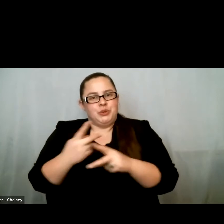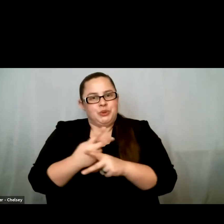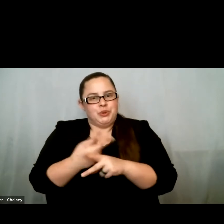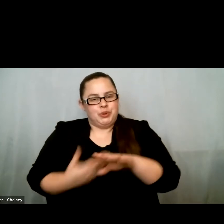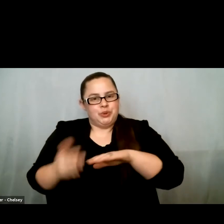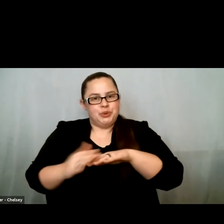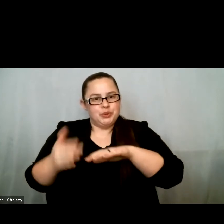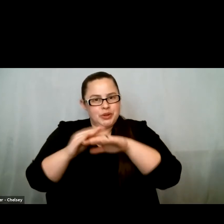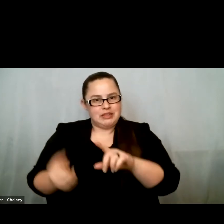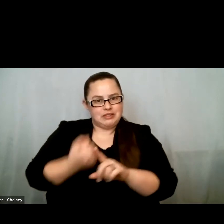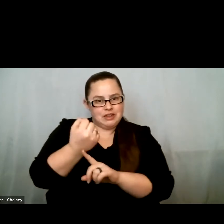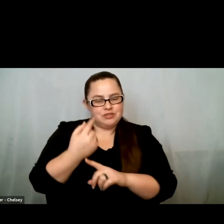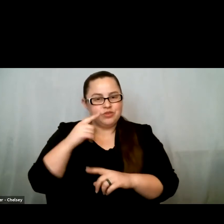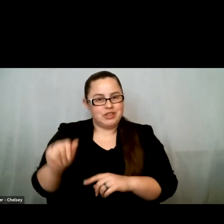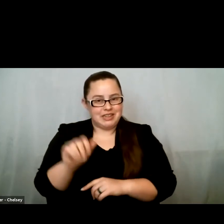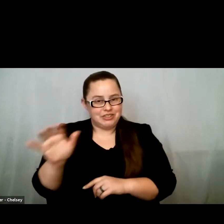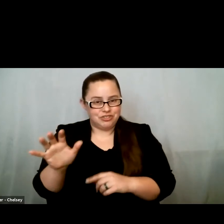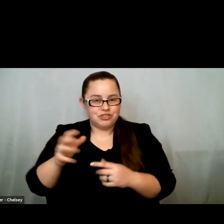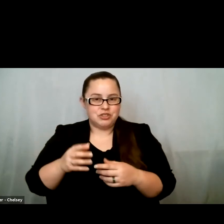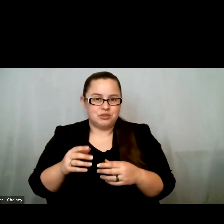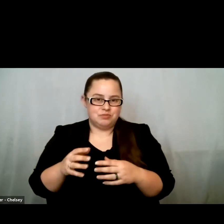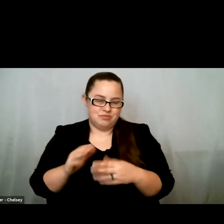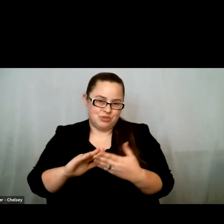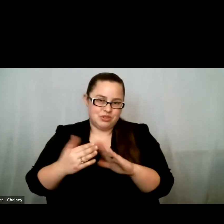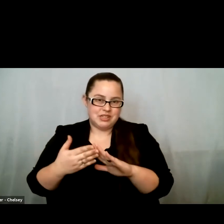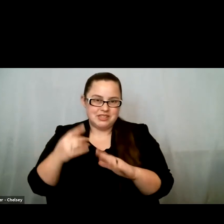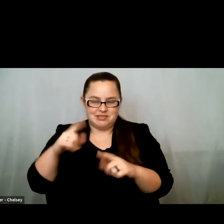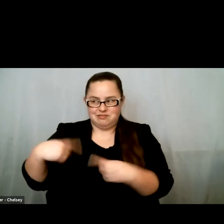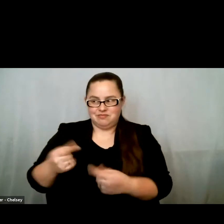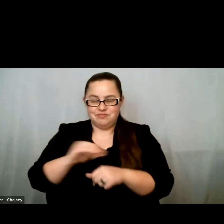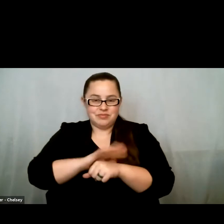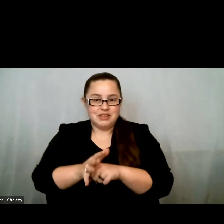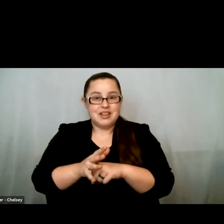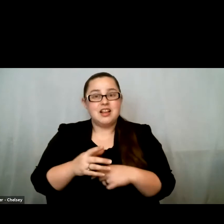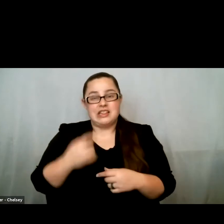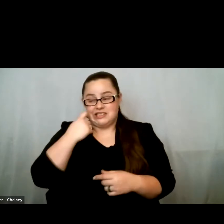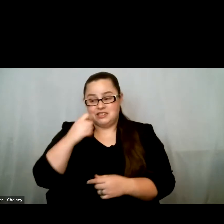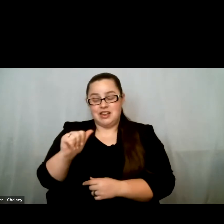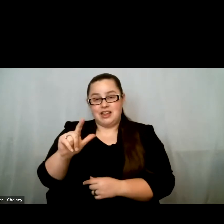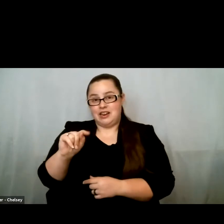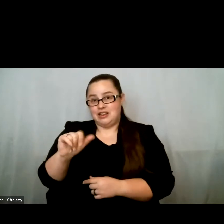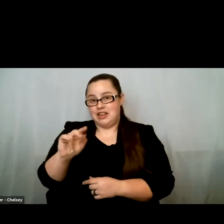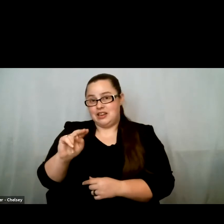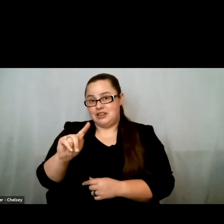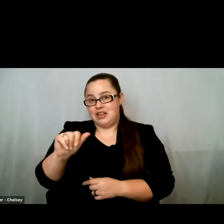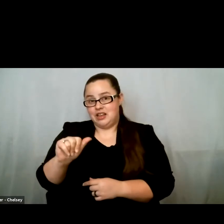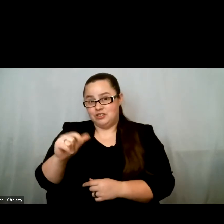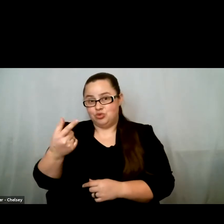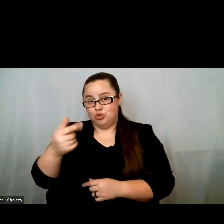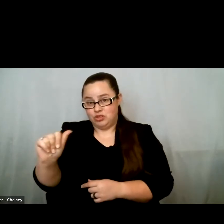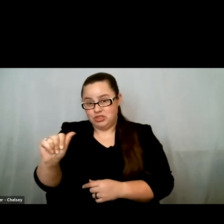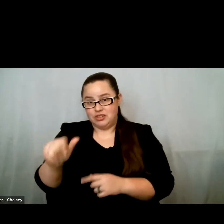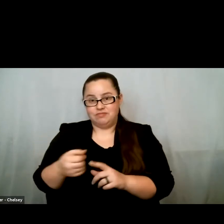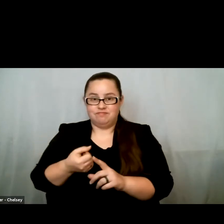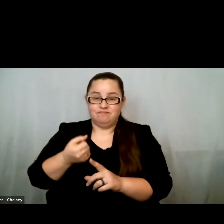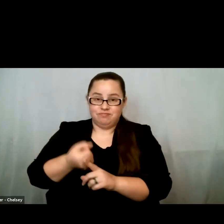the pandemic, and the recent Atlanta incident has greatly affected our community. Our community is hurting,